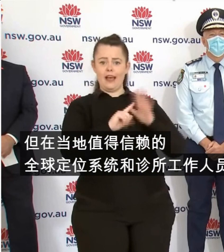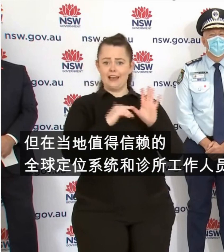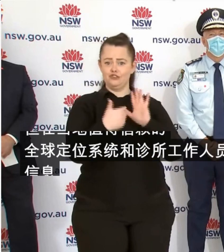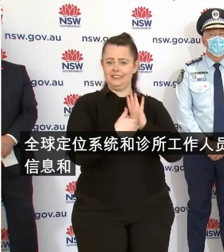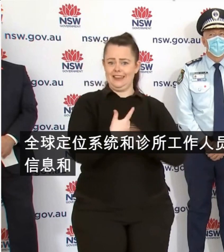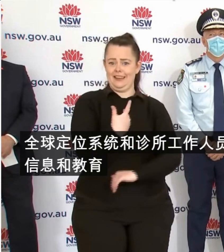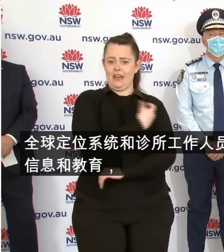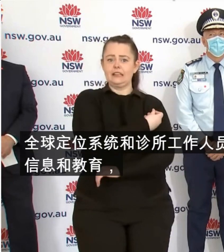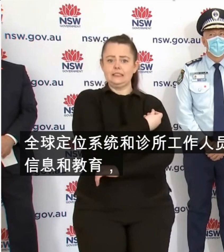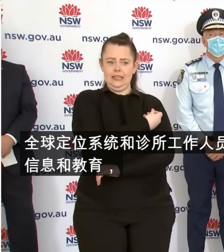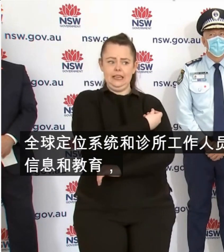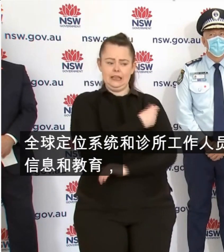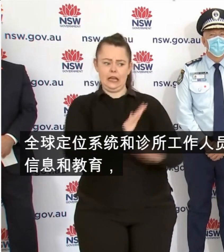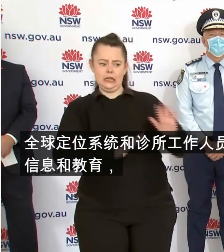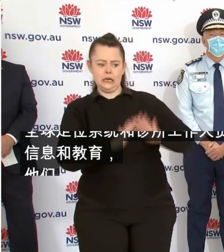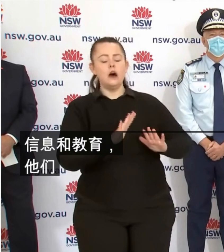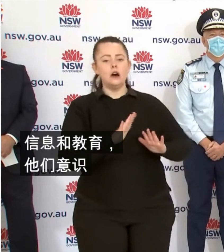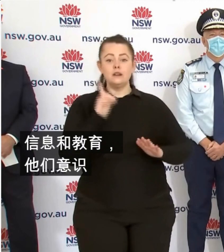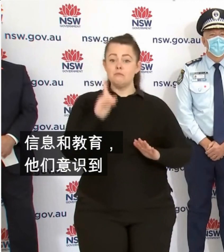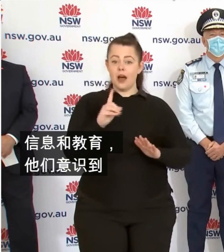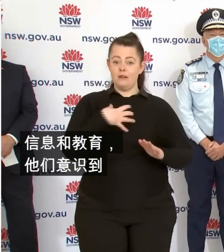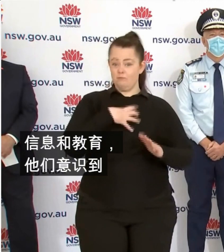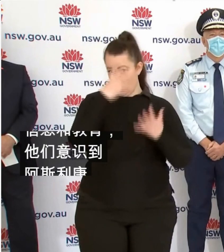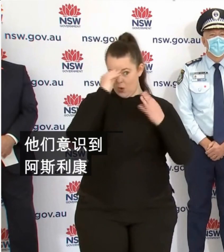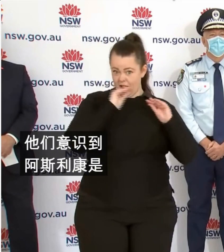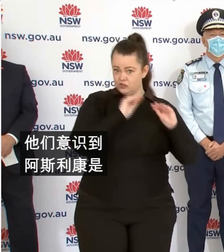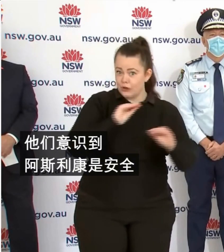clinics providing information and education, they realise that